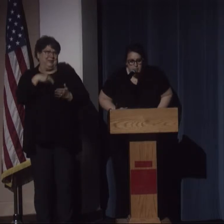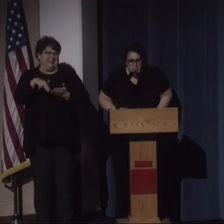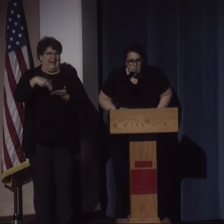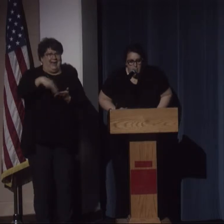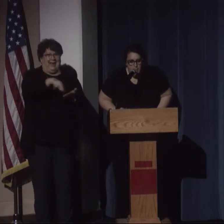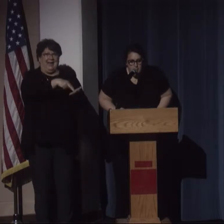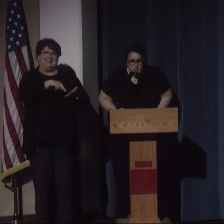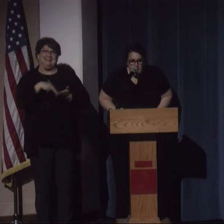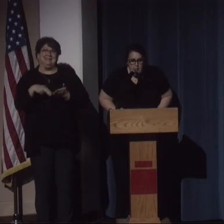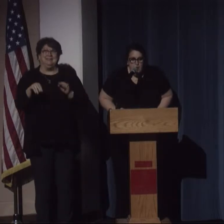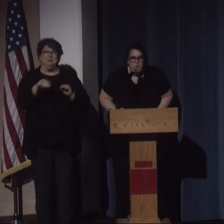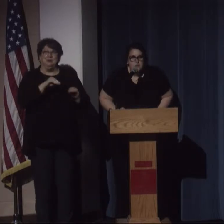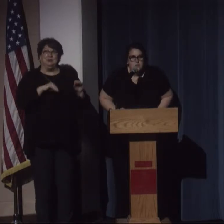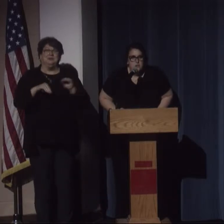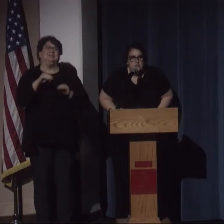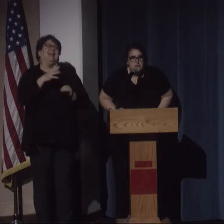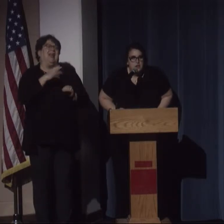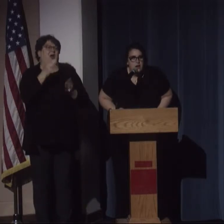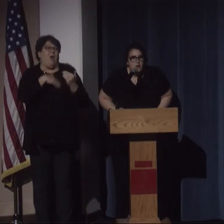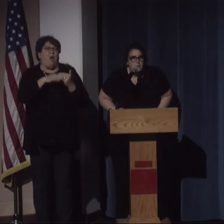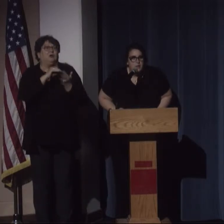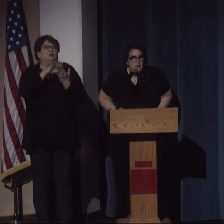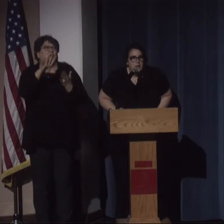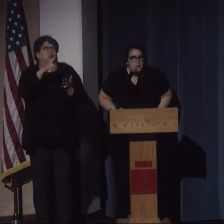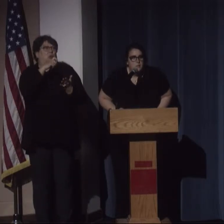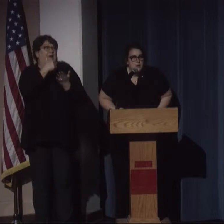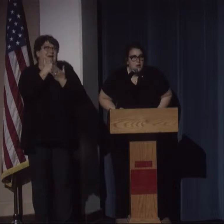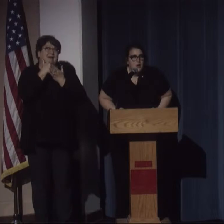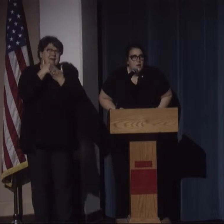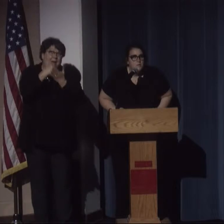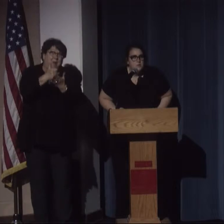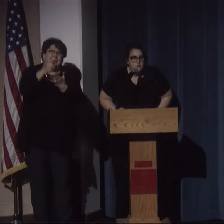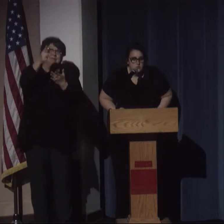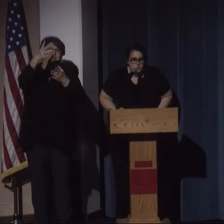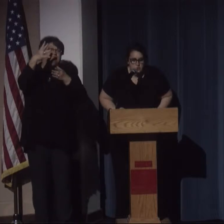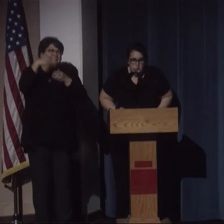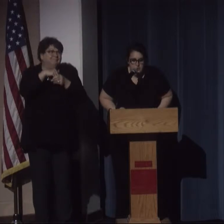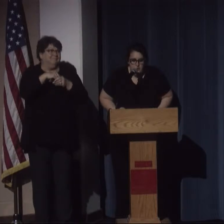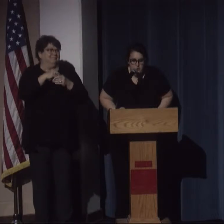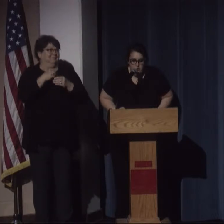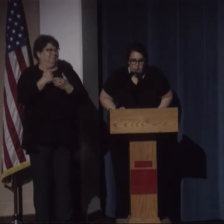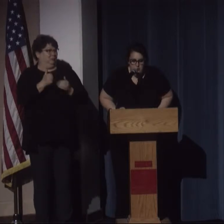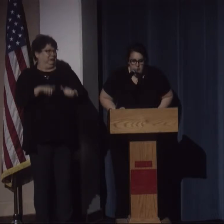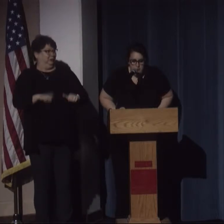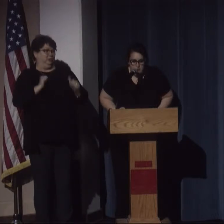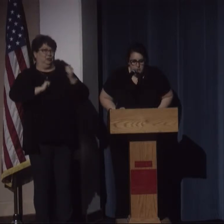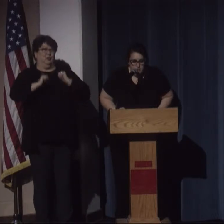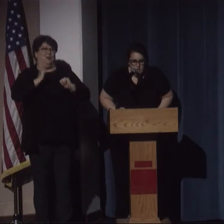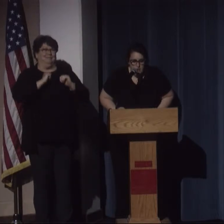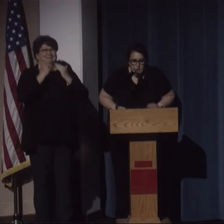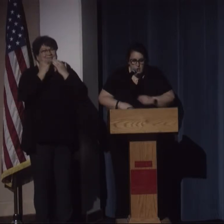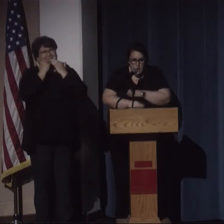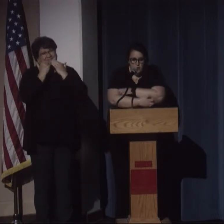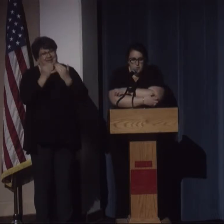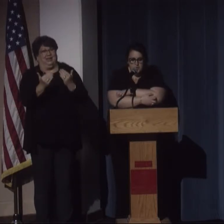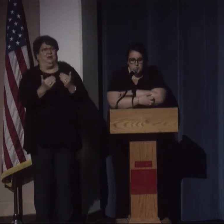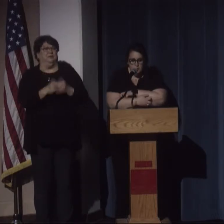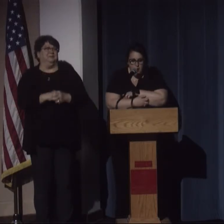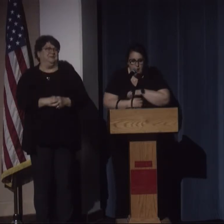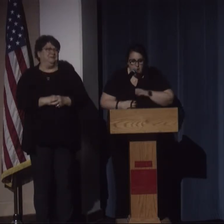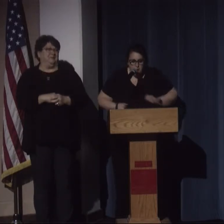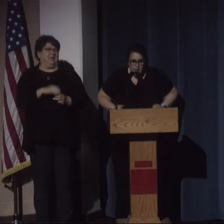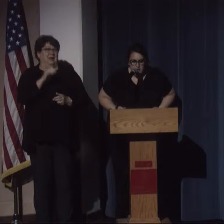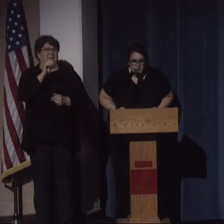moves, and all the students that are helping him do this show. Thank y'all. I appreciate you.